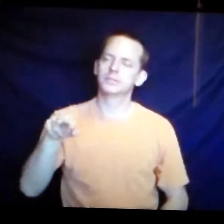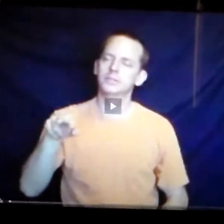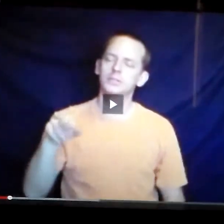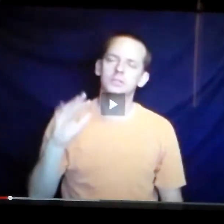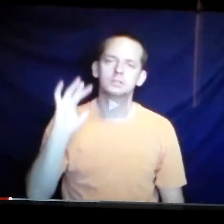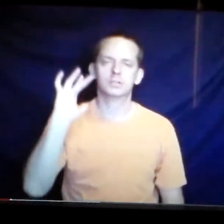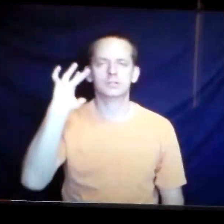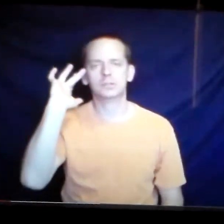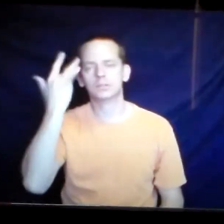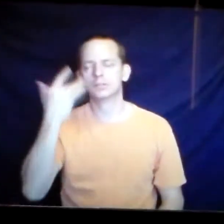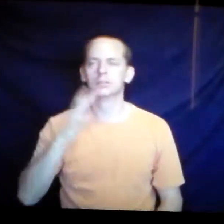stuff.